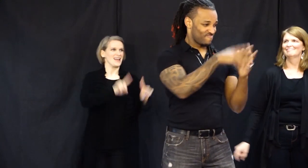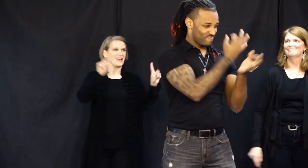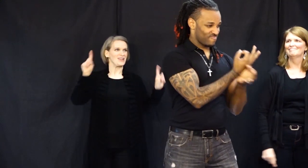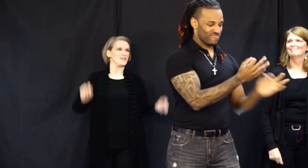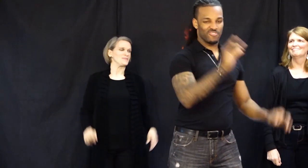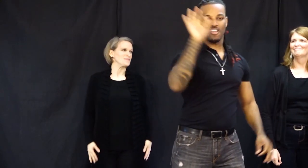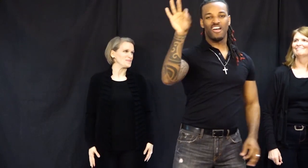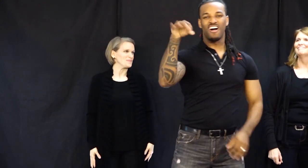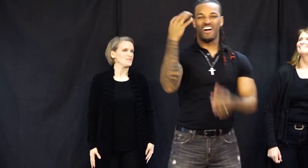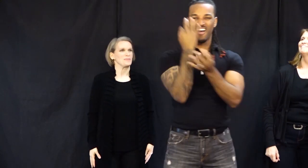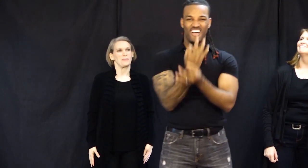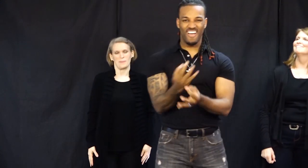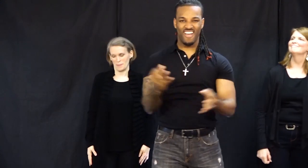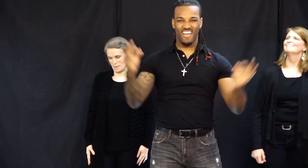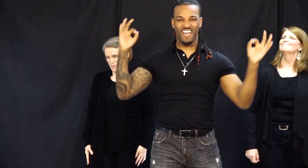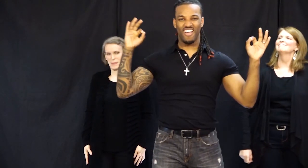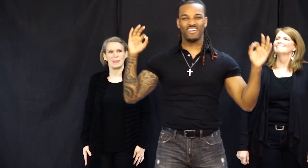for America, freedom for France.